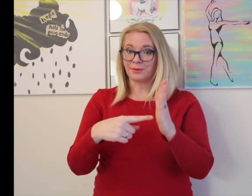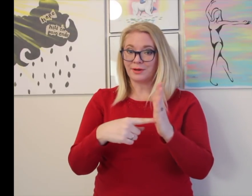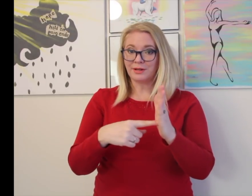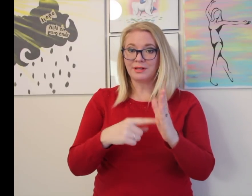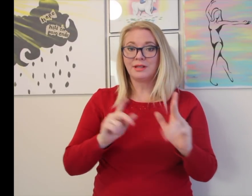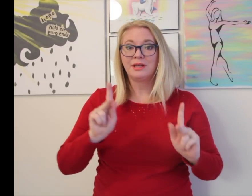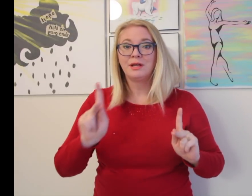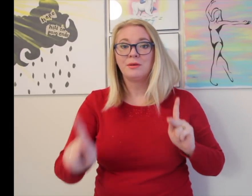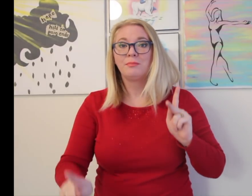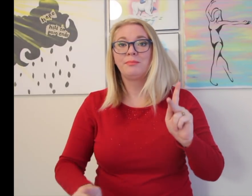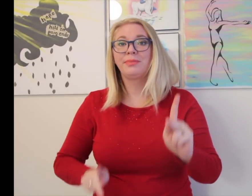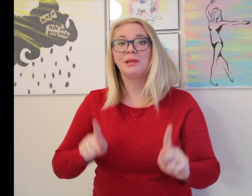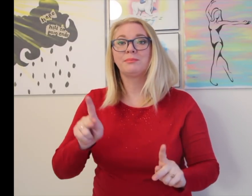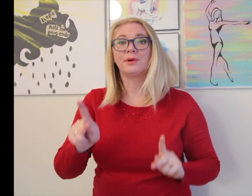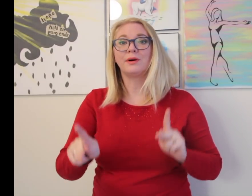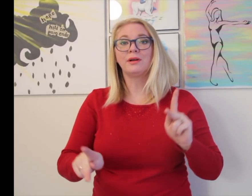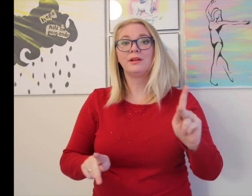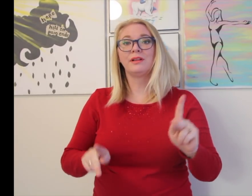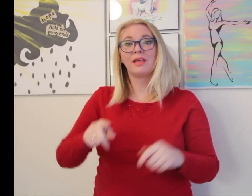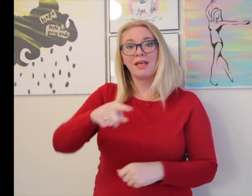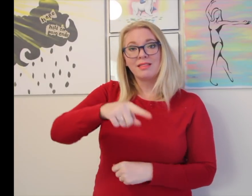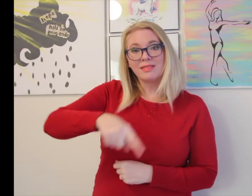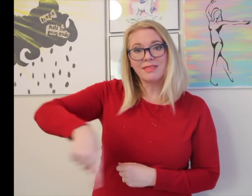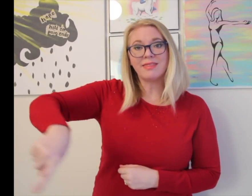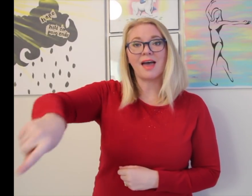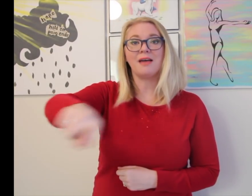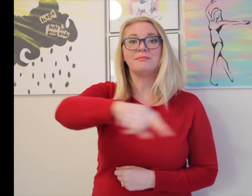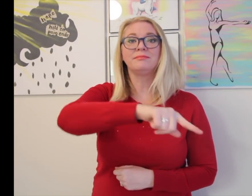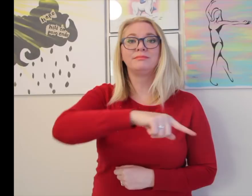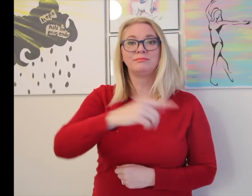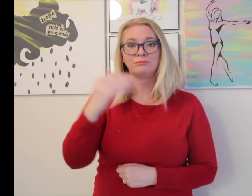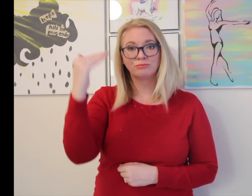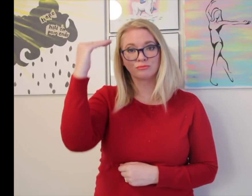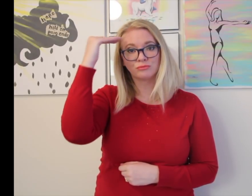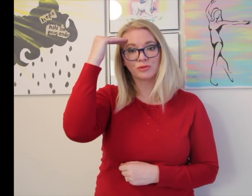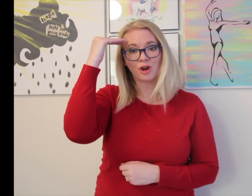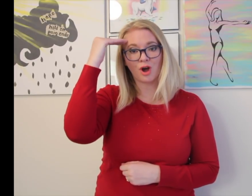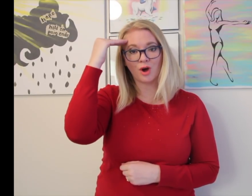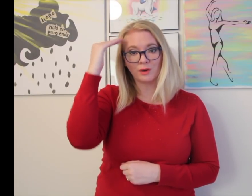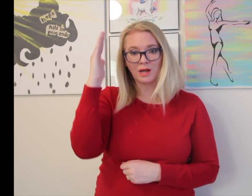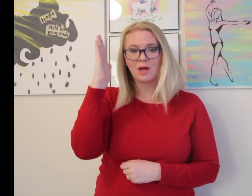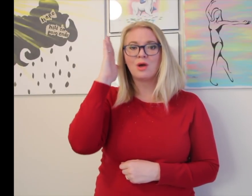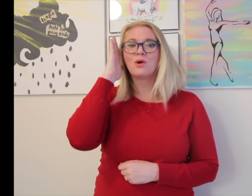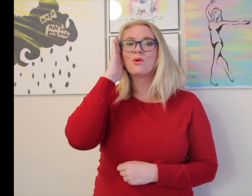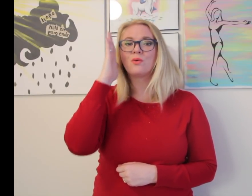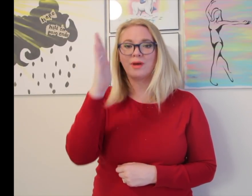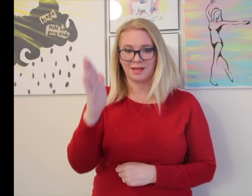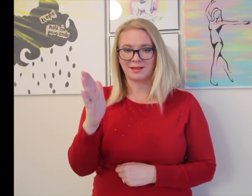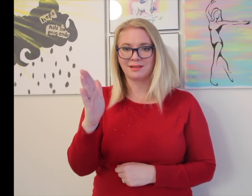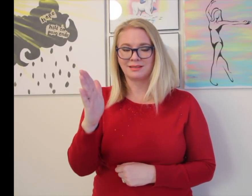Example, people, them, no, will.